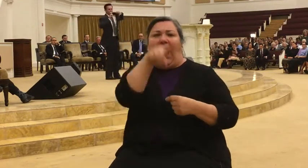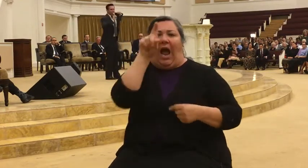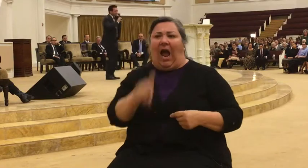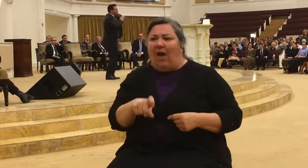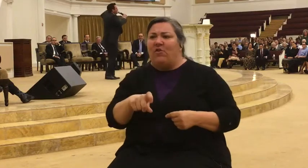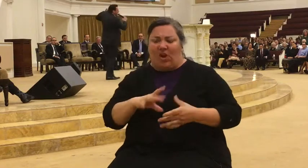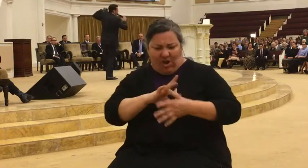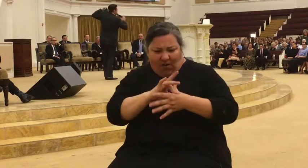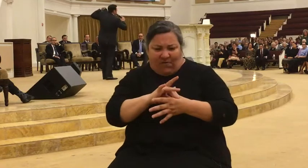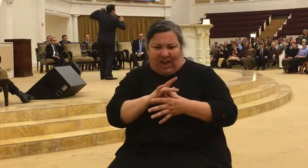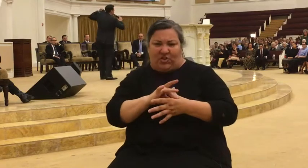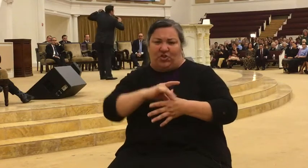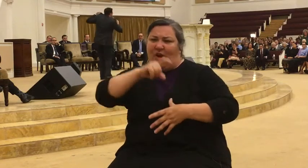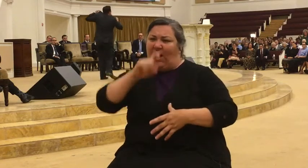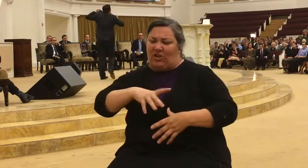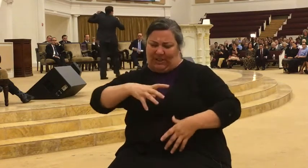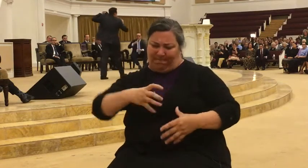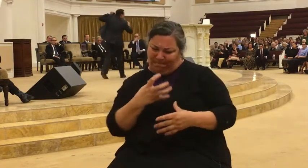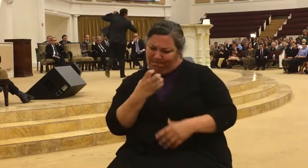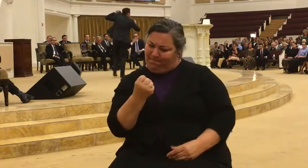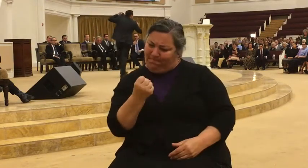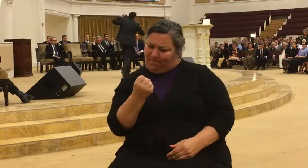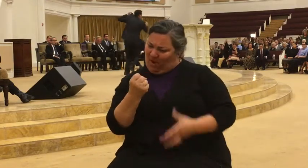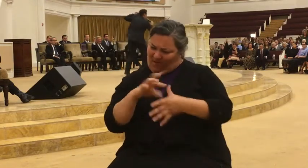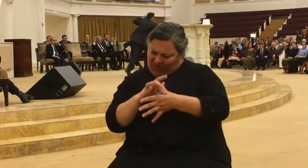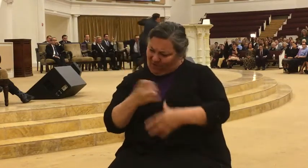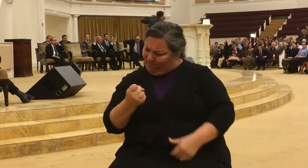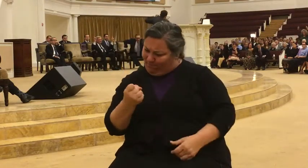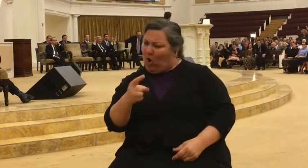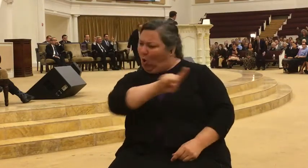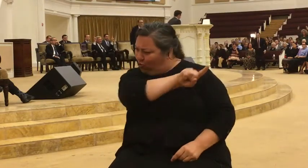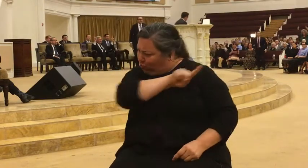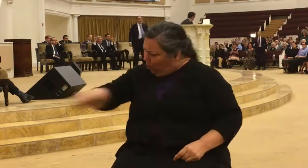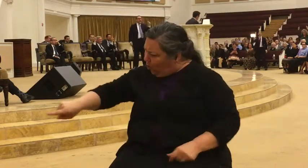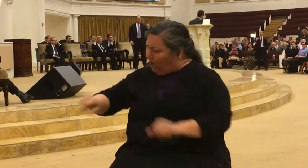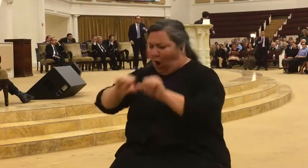your flesh by the nape of the neck and drag it down to this altar.